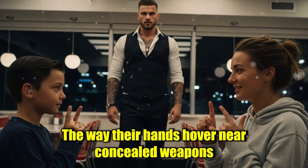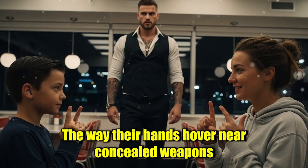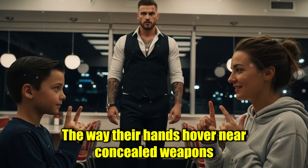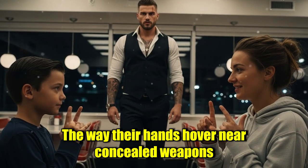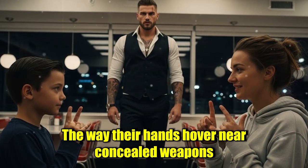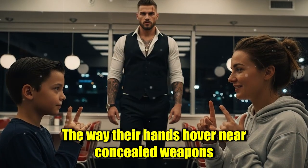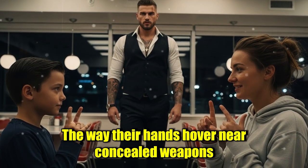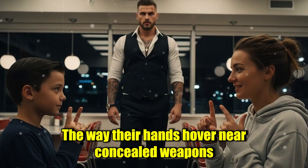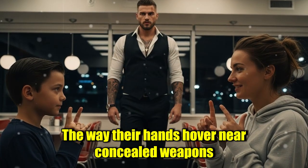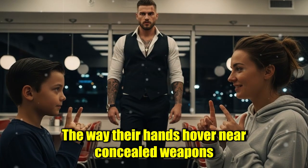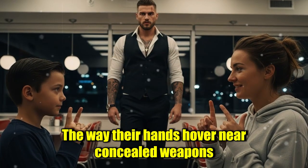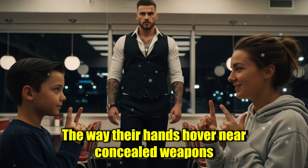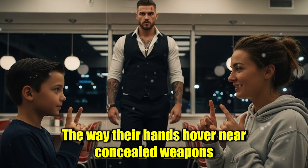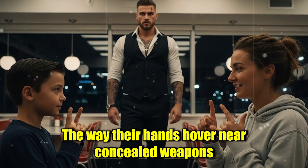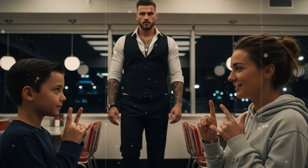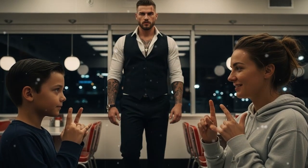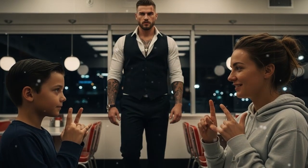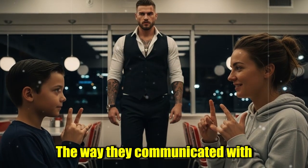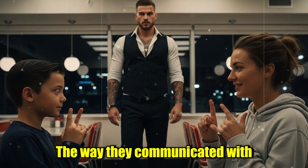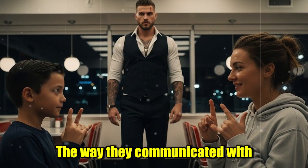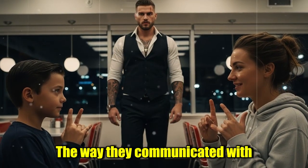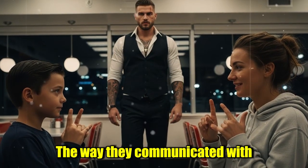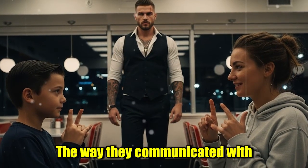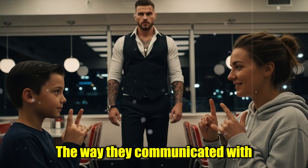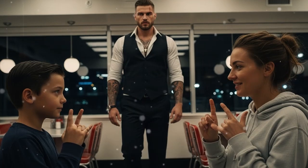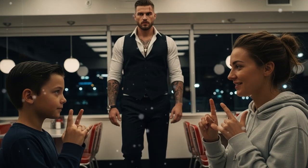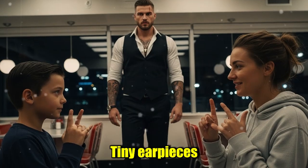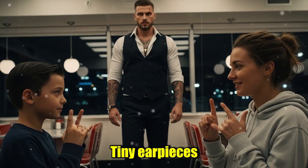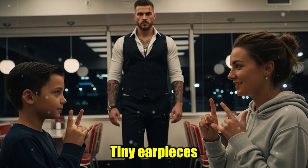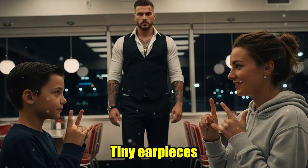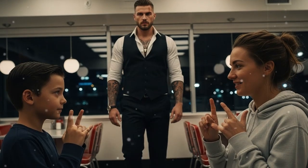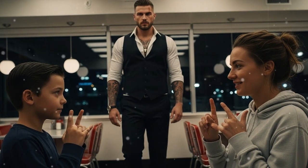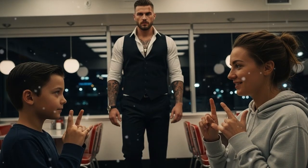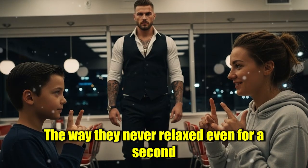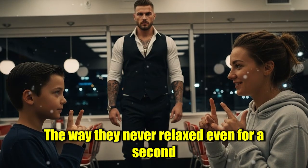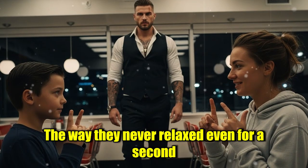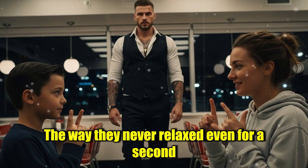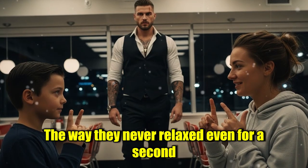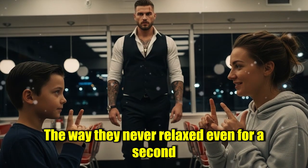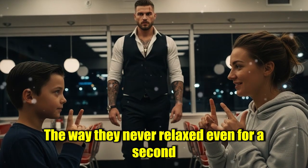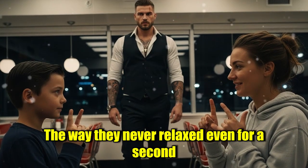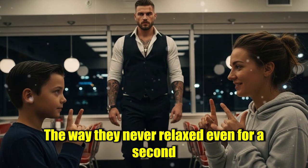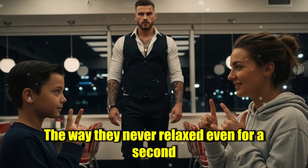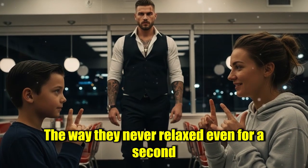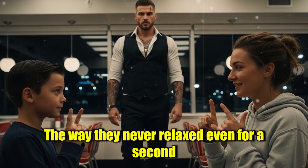their hands hovered near concealed weapons, the way they communicated with tiny earpieces, the way they never relaxed even for a